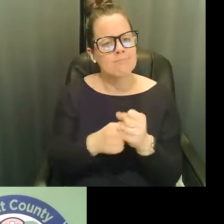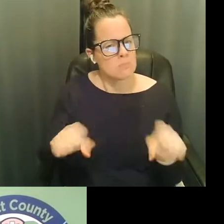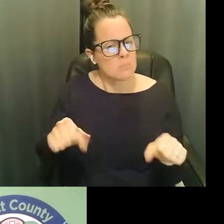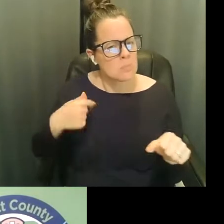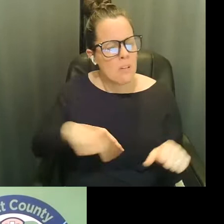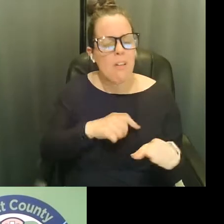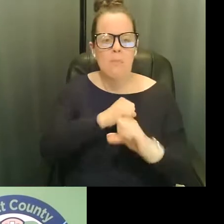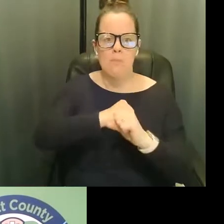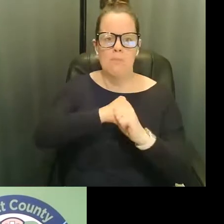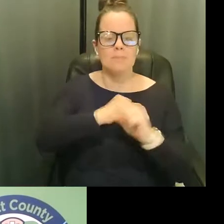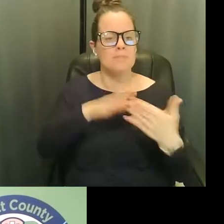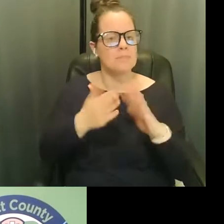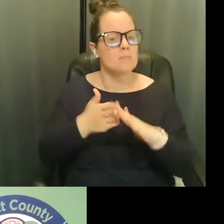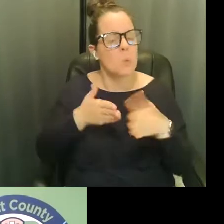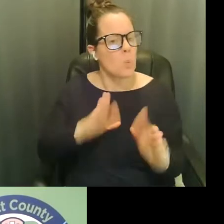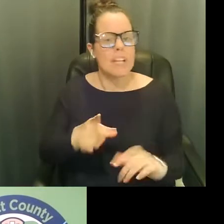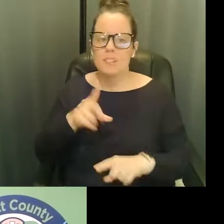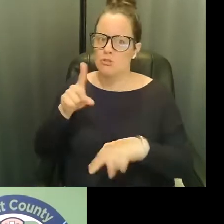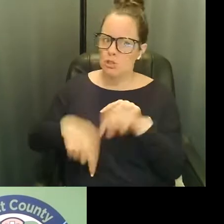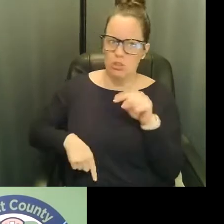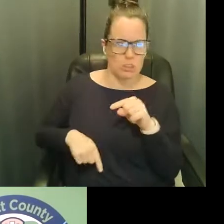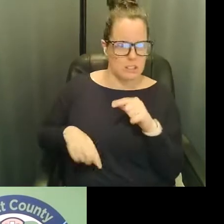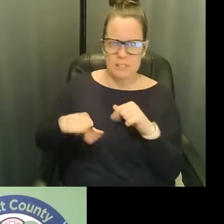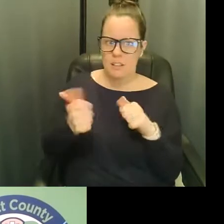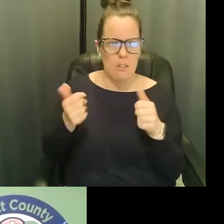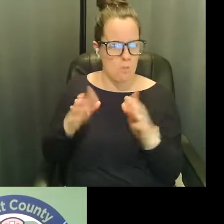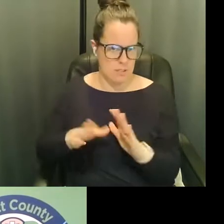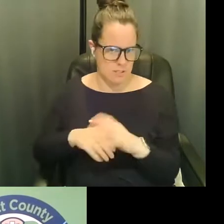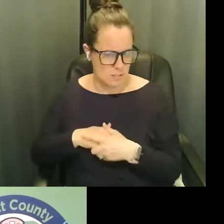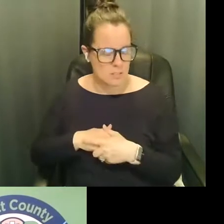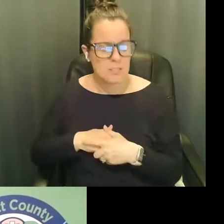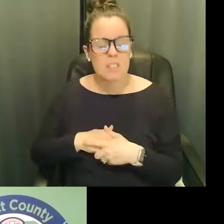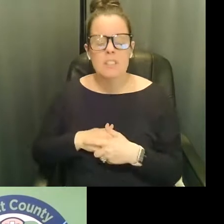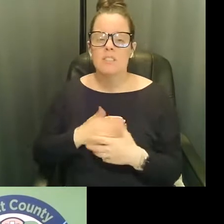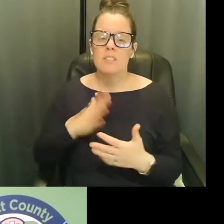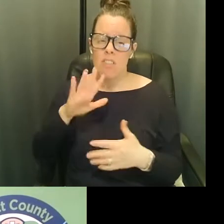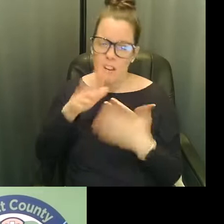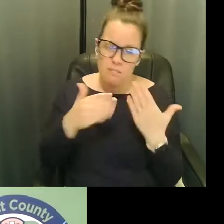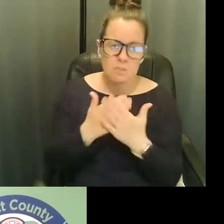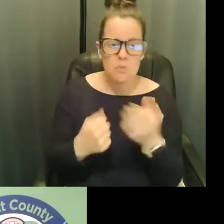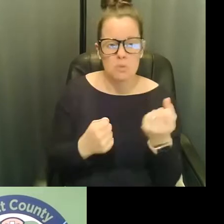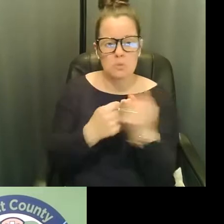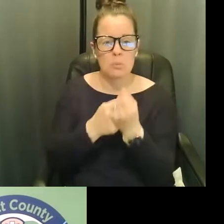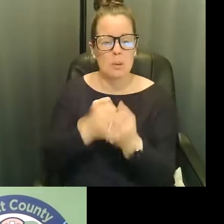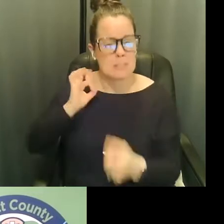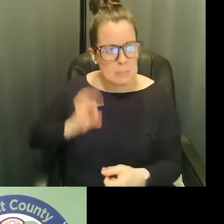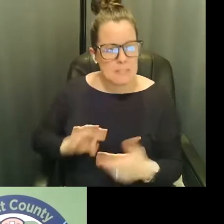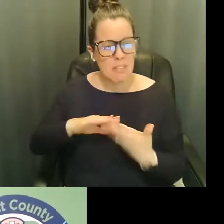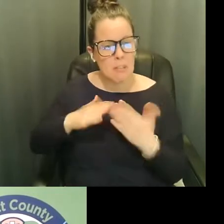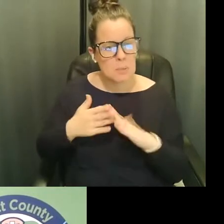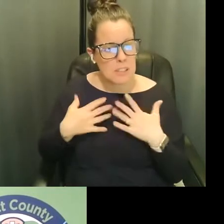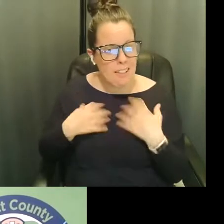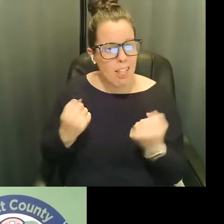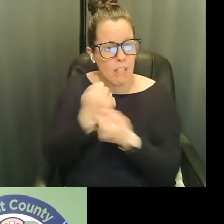ways that would not have been possible otherwise. This wholehearted support has benefited the community's health and